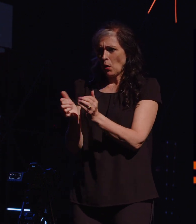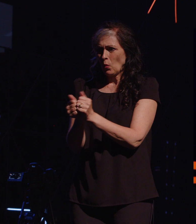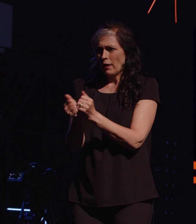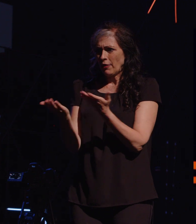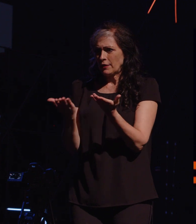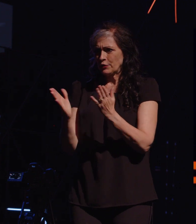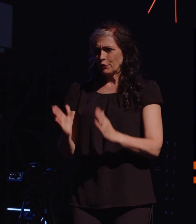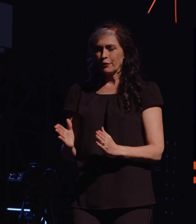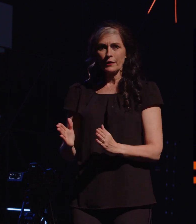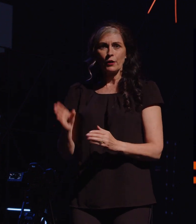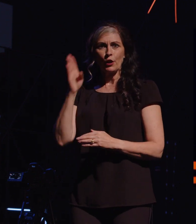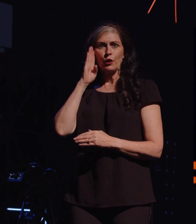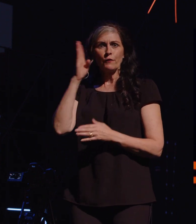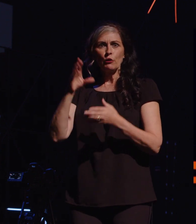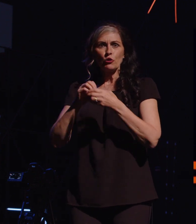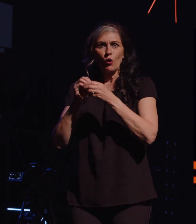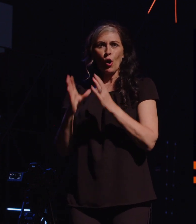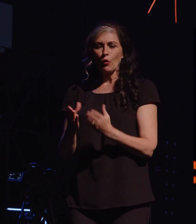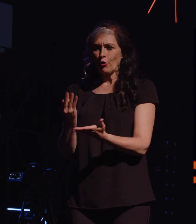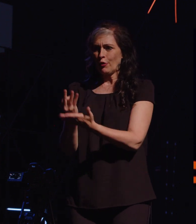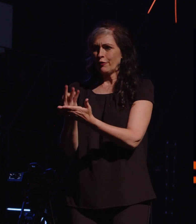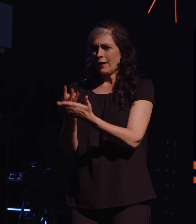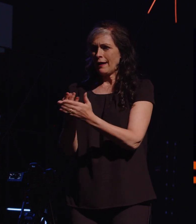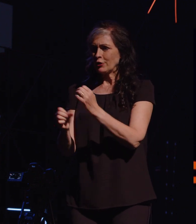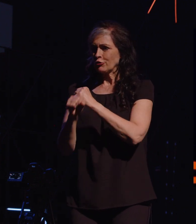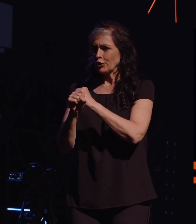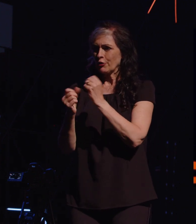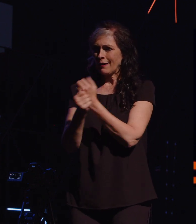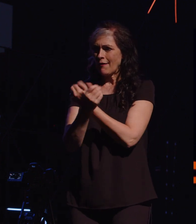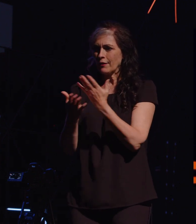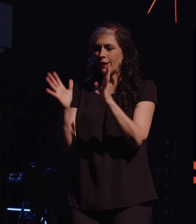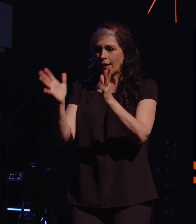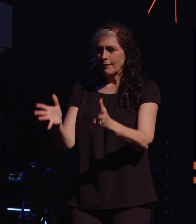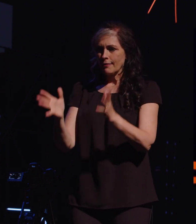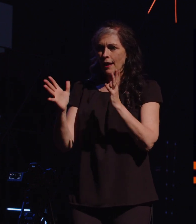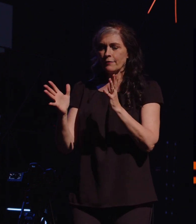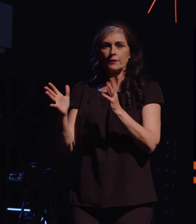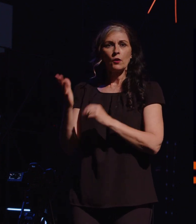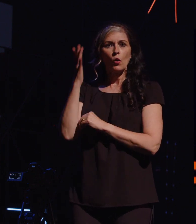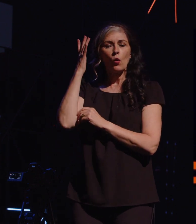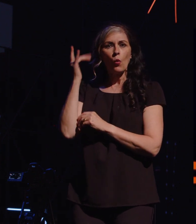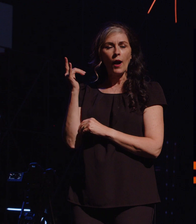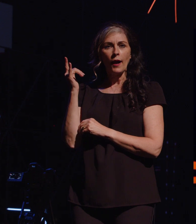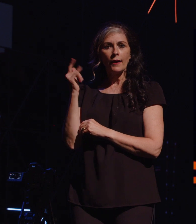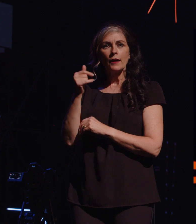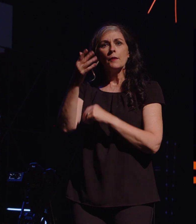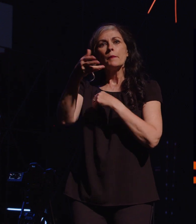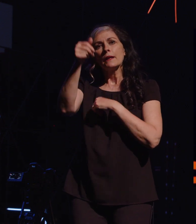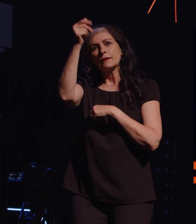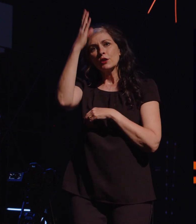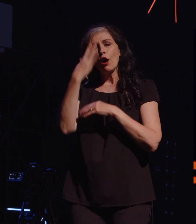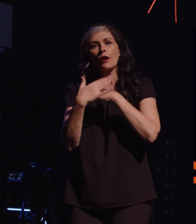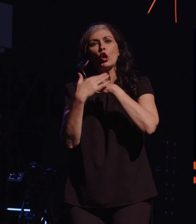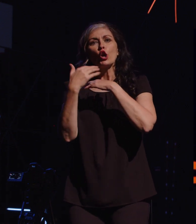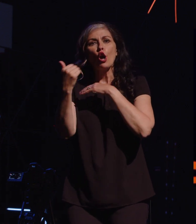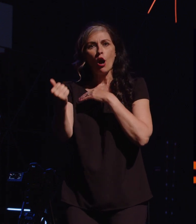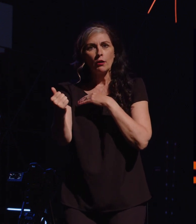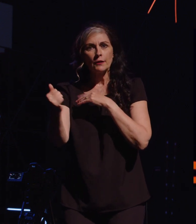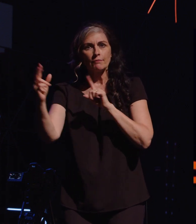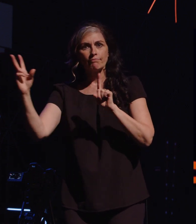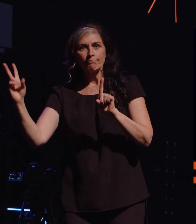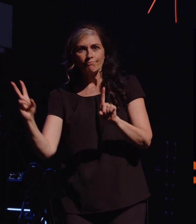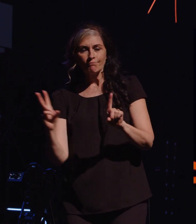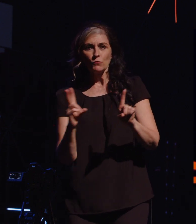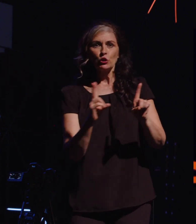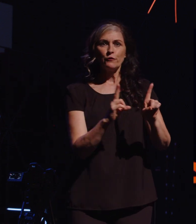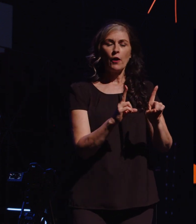their future owner. They left their financial security. They left all of these things. Why? Because God called them to follow. And when